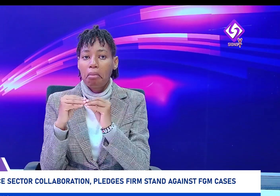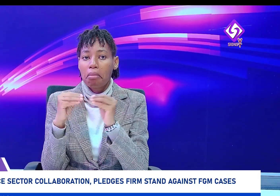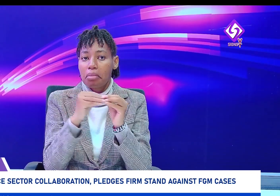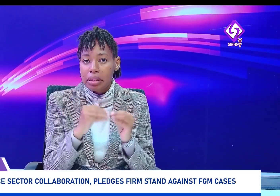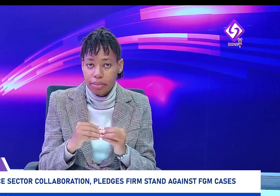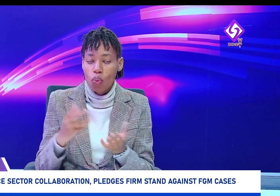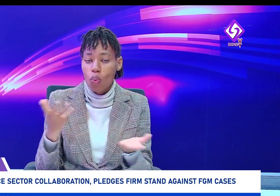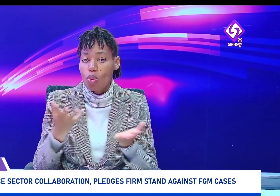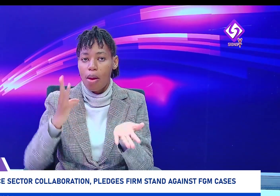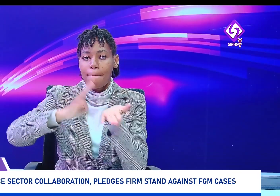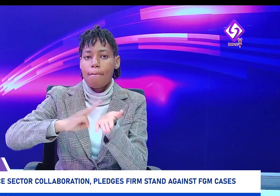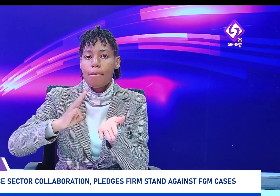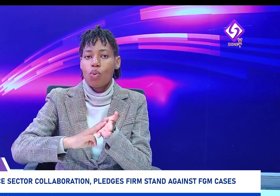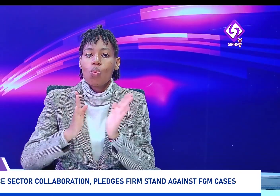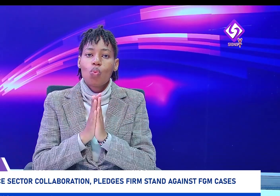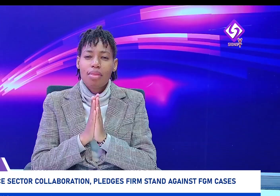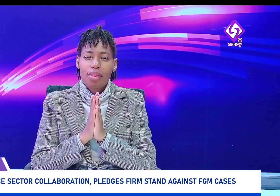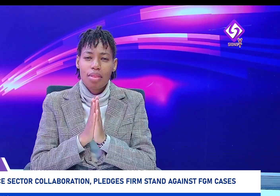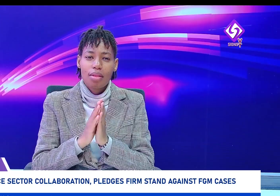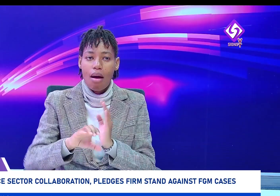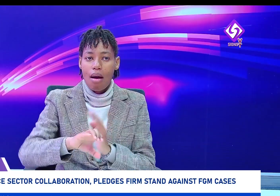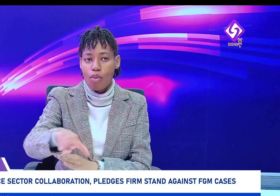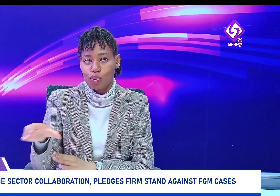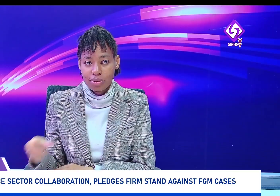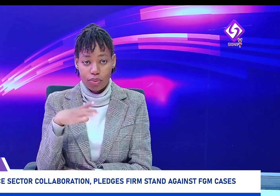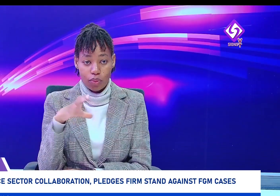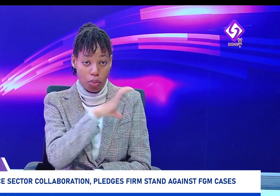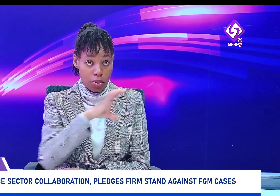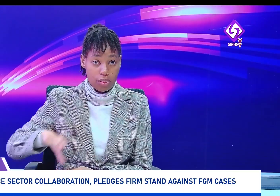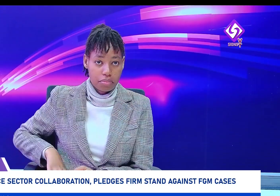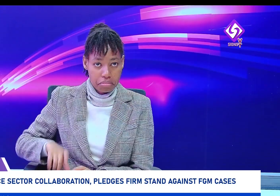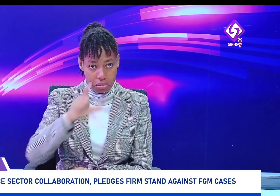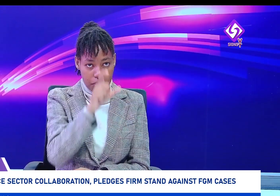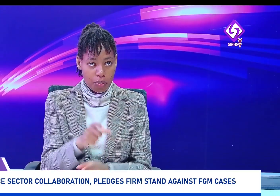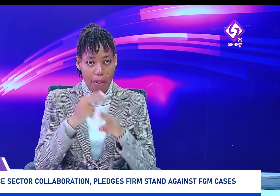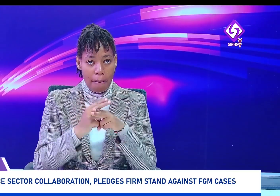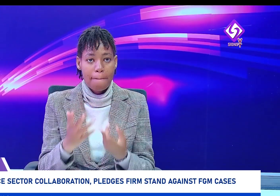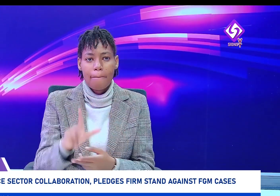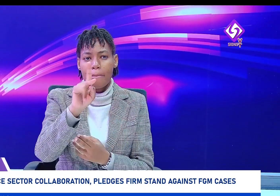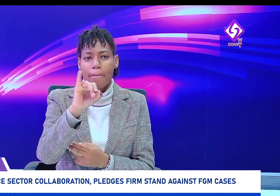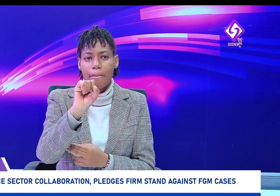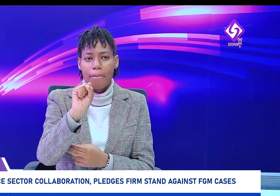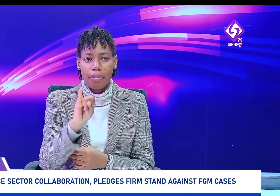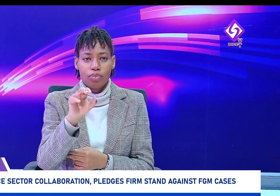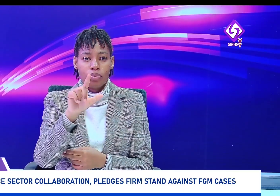In a strategic consultative meeting held in Migori County, with County Commissioner